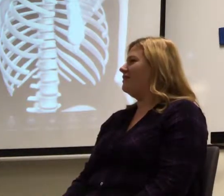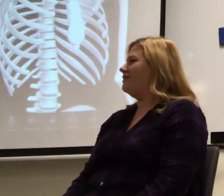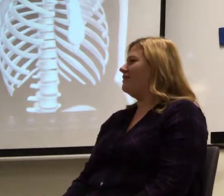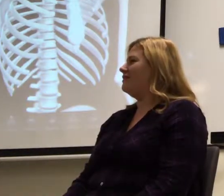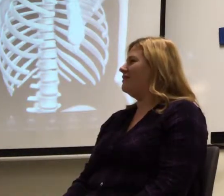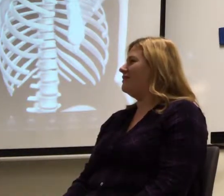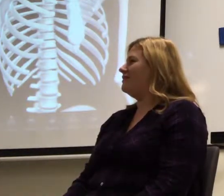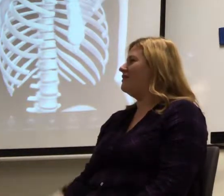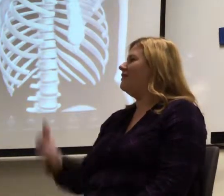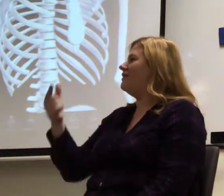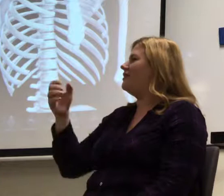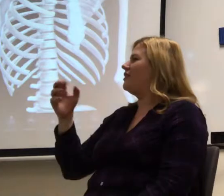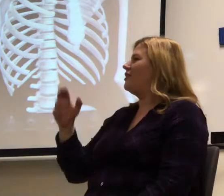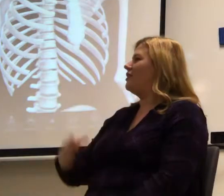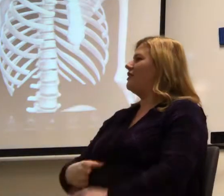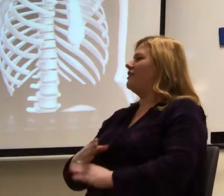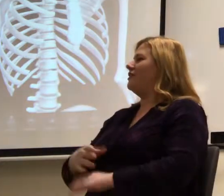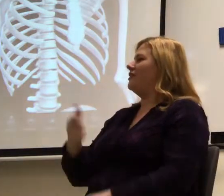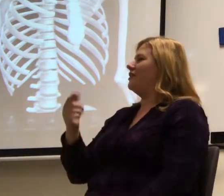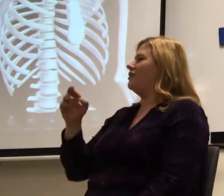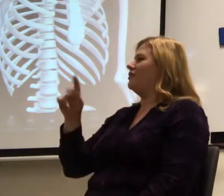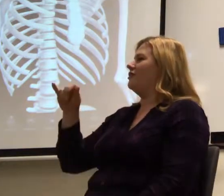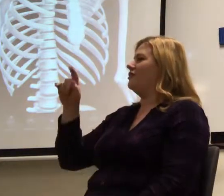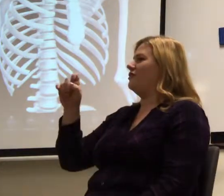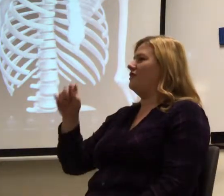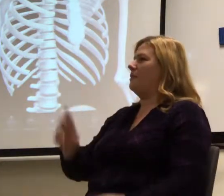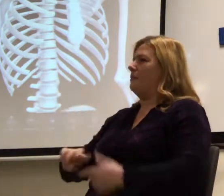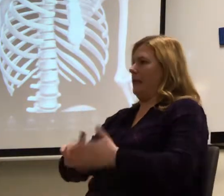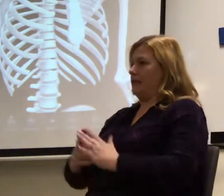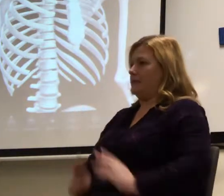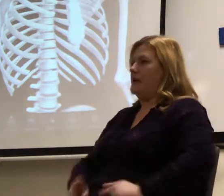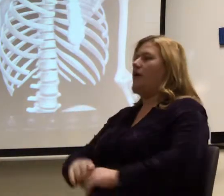A girdle is a word that means belt.